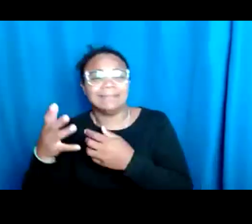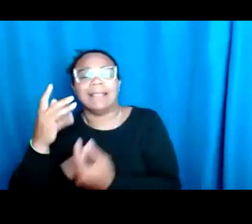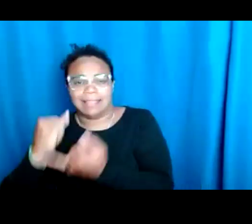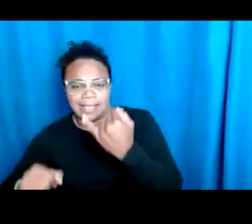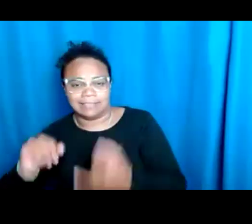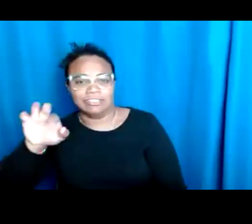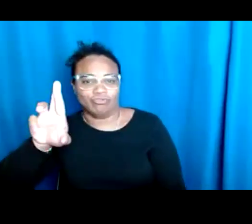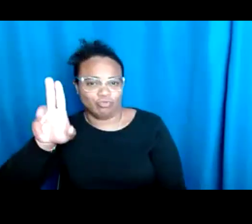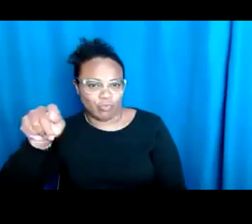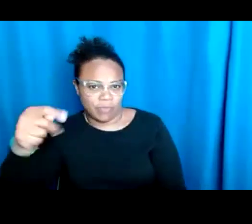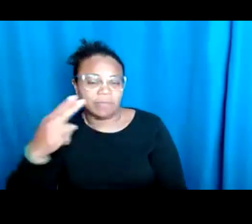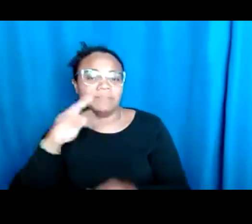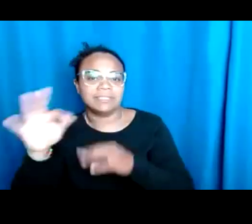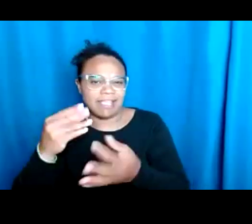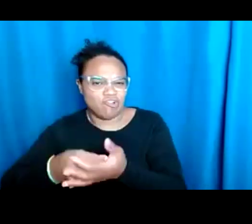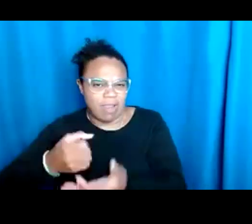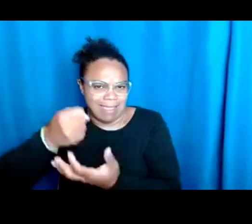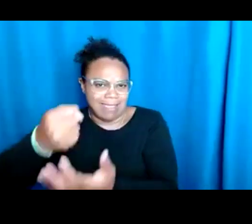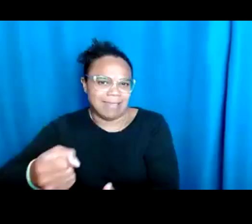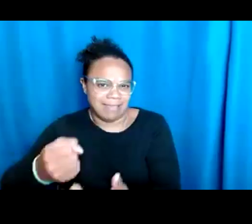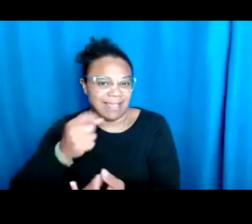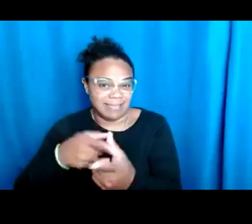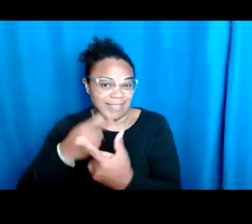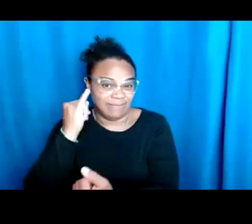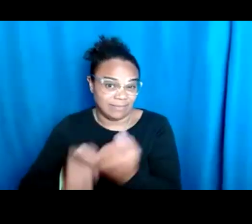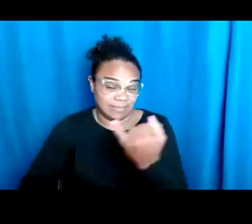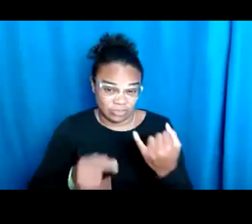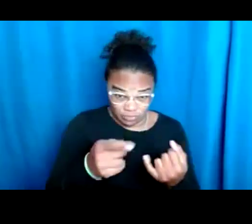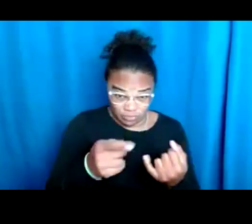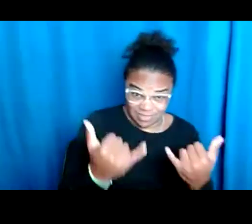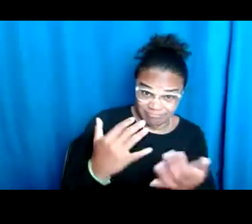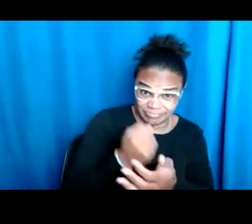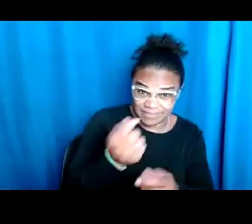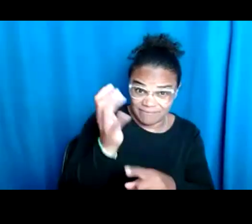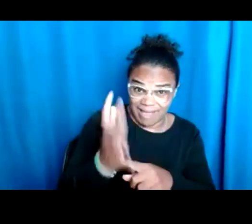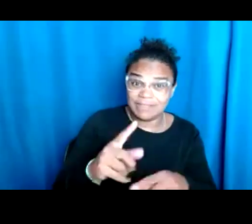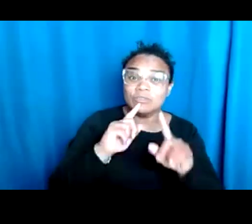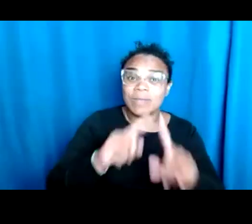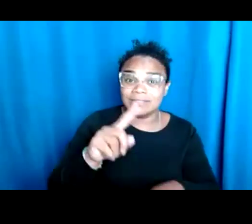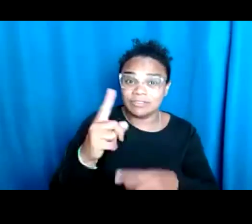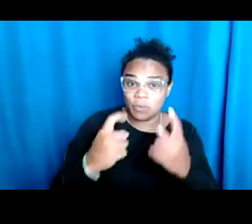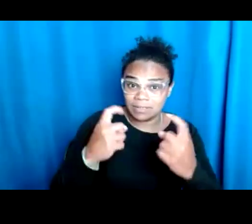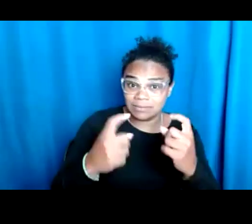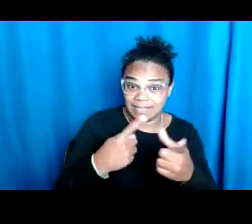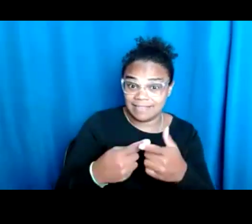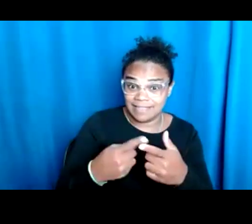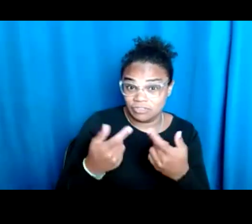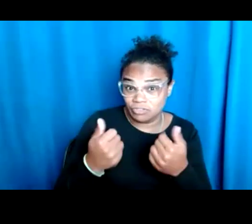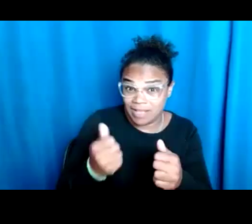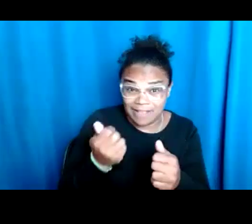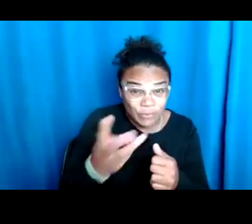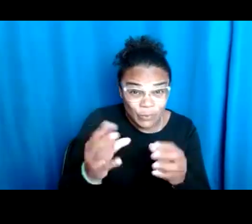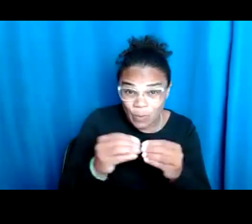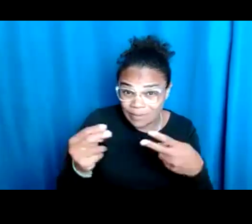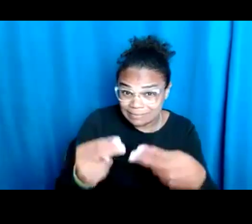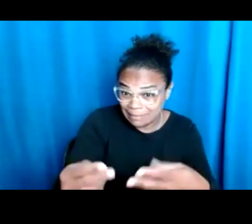and close us out. So if you want to take, maybe 5 minutes to answer some questions and then, see if you can get through a few more slides, I